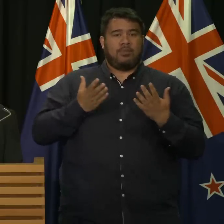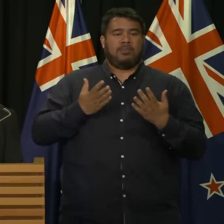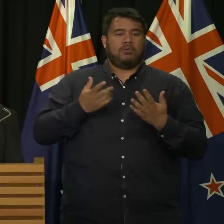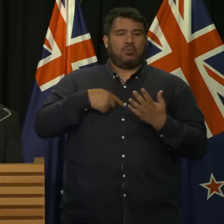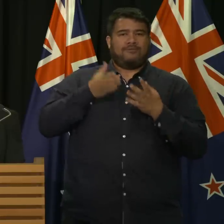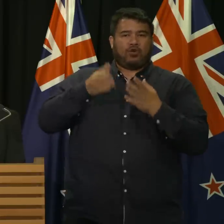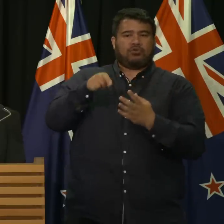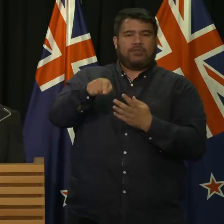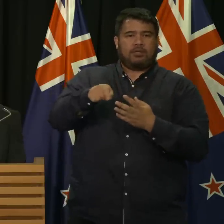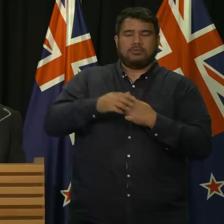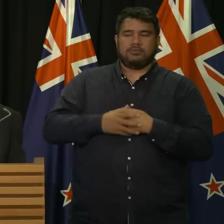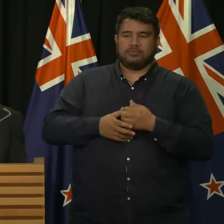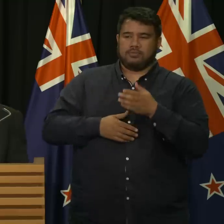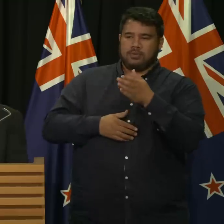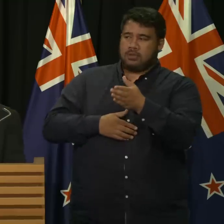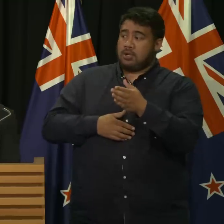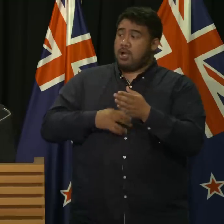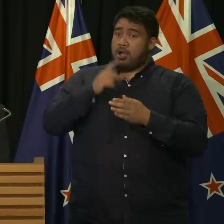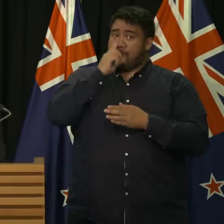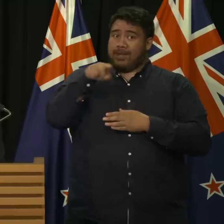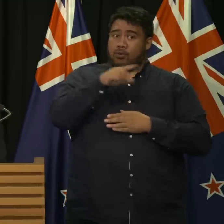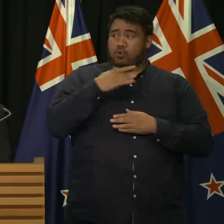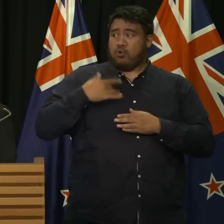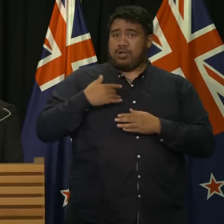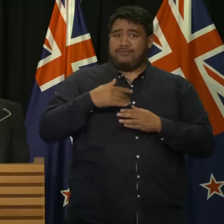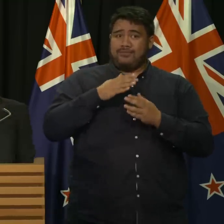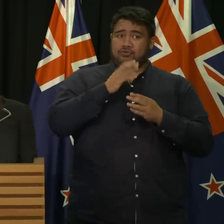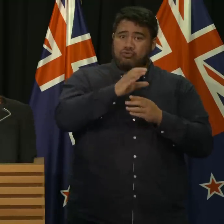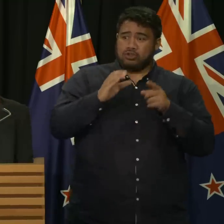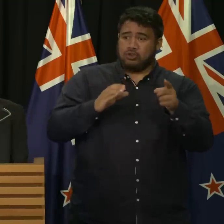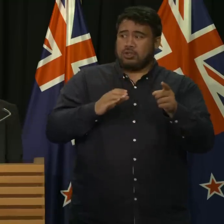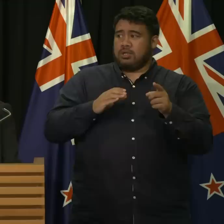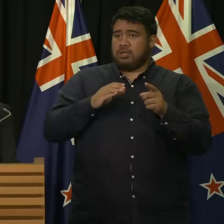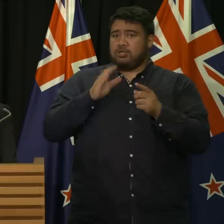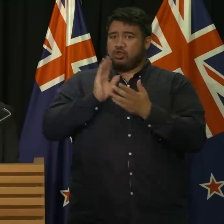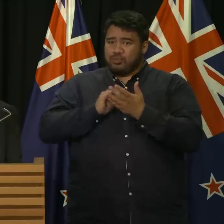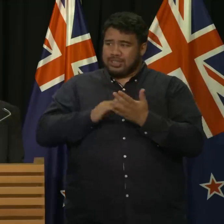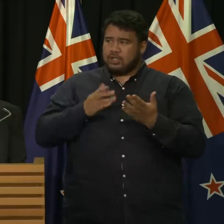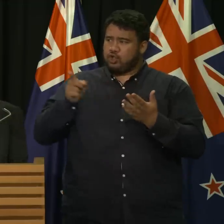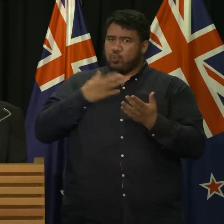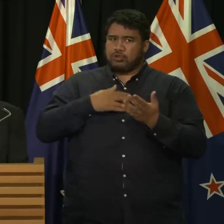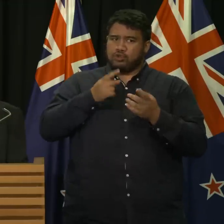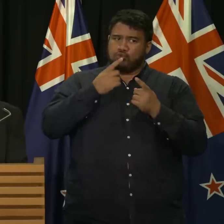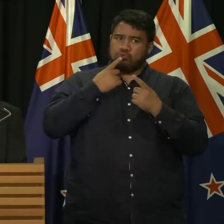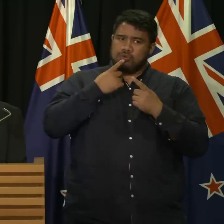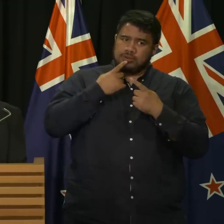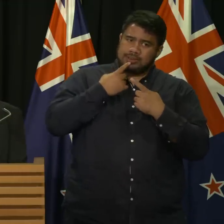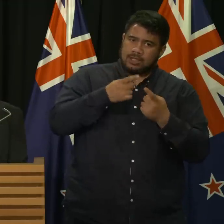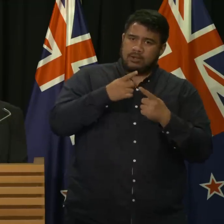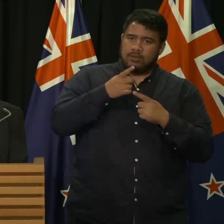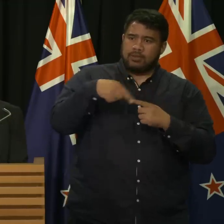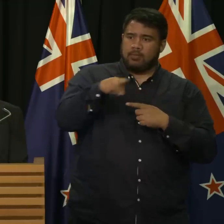here. The remaining 2 residents of Christchurch and New Zealand citizens? At this stage, I'll keep